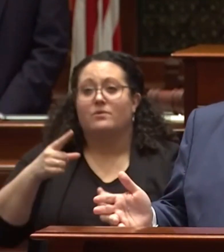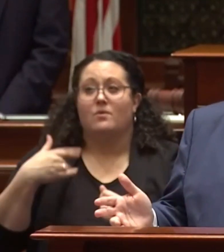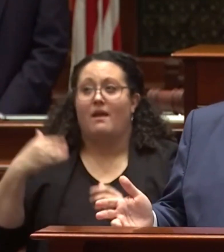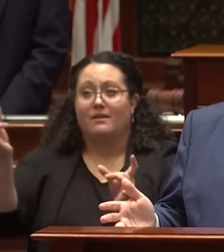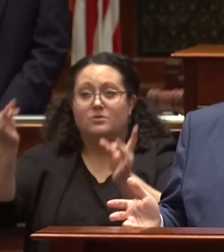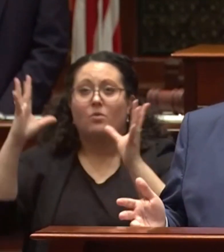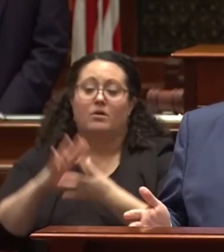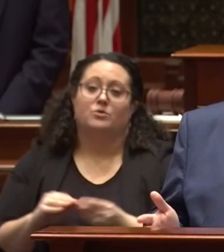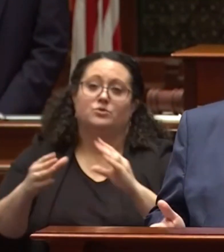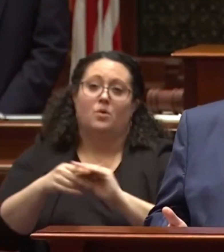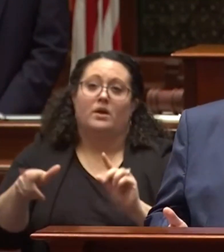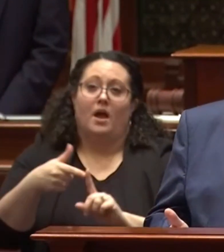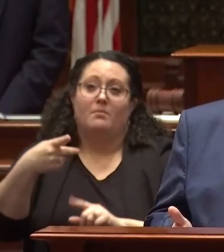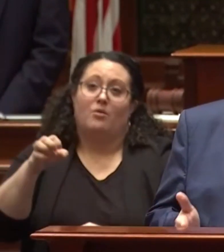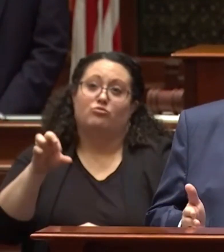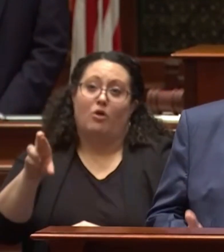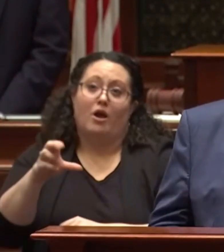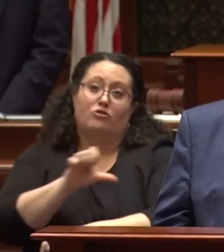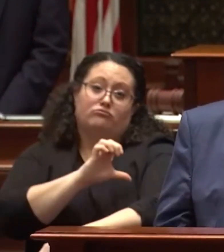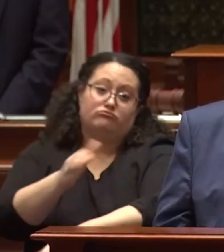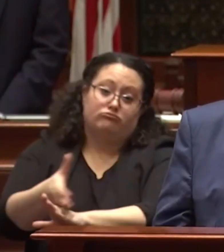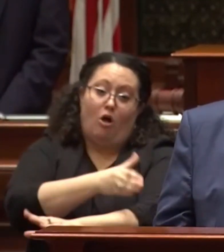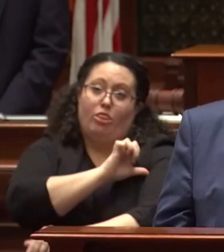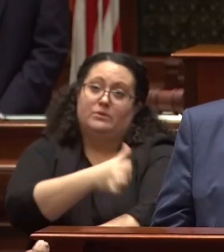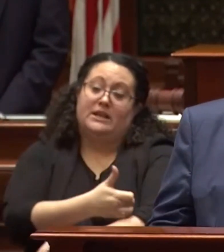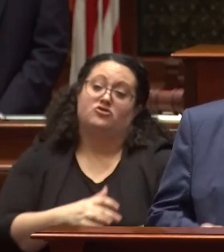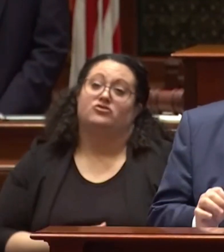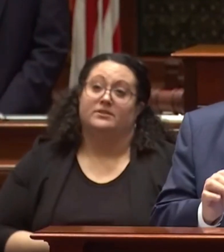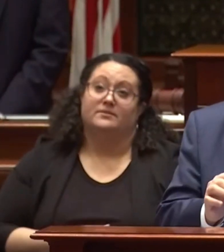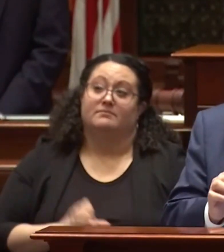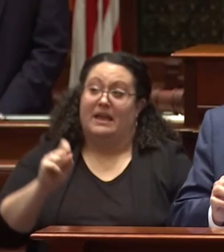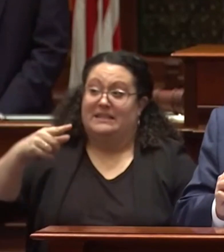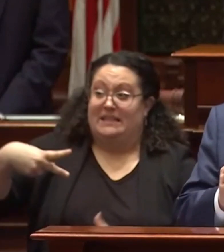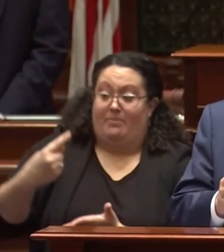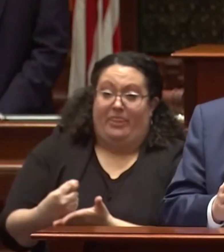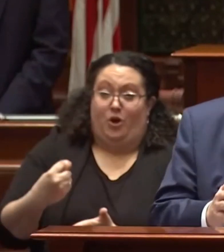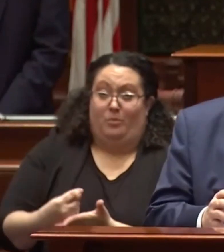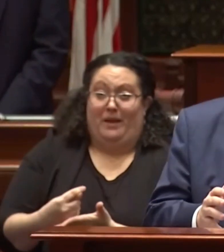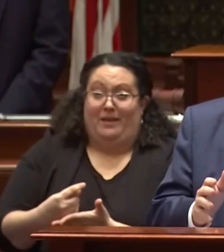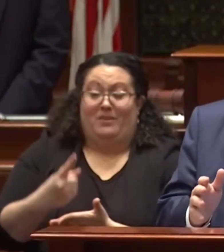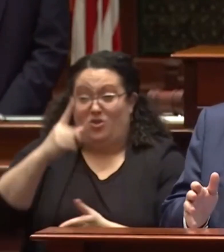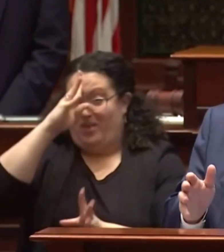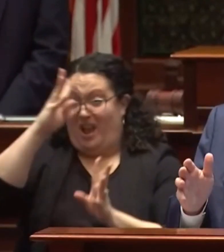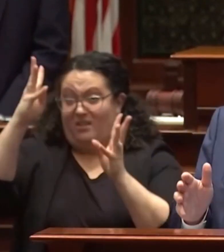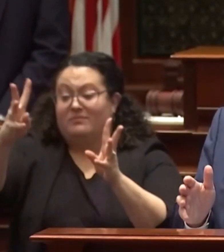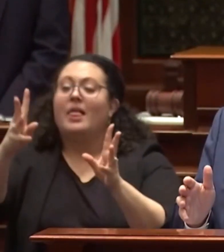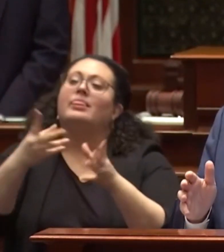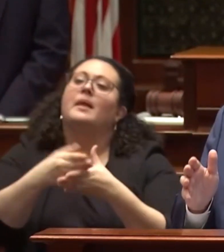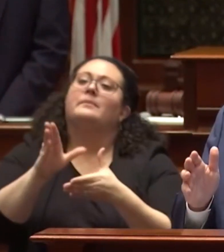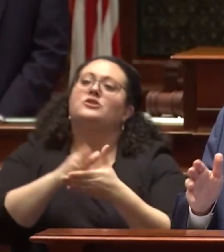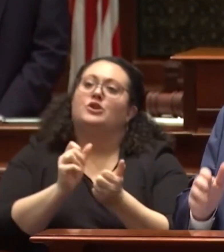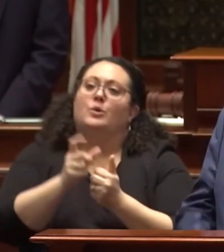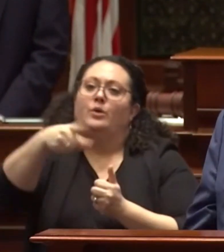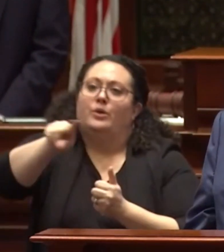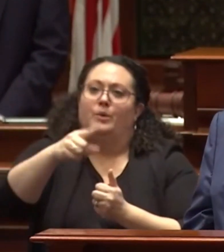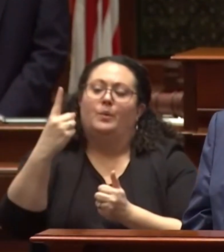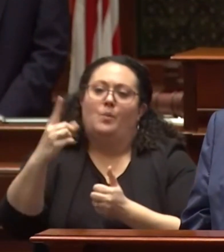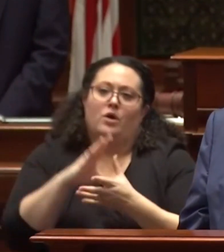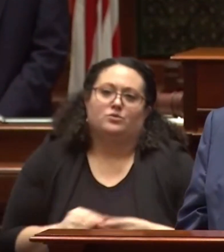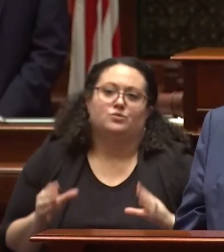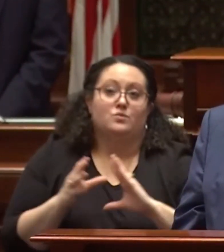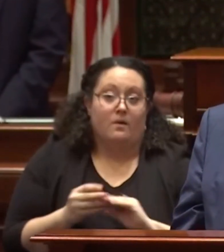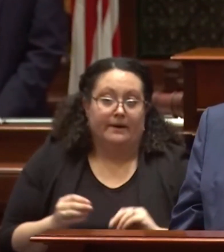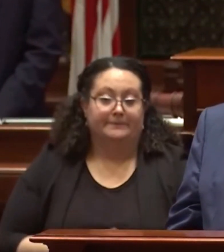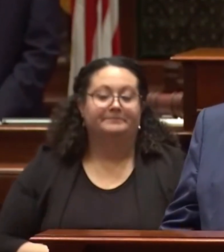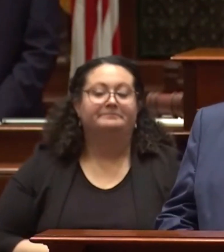horror story about prior authorizations and step therapy. Lest you think that I'm exaggerating, let me share one such